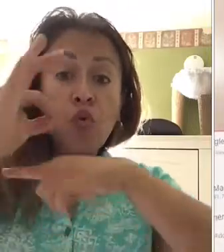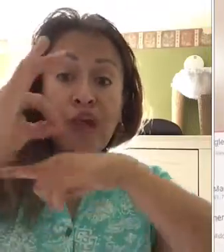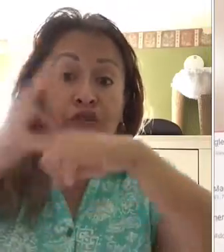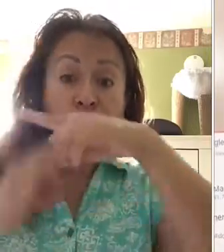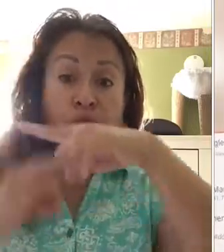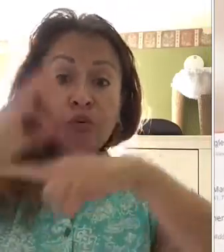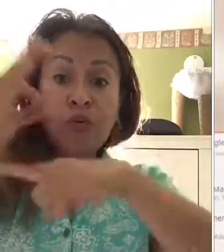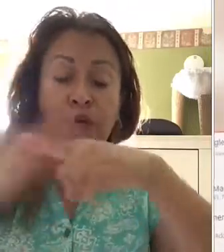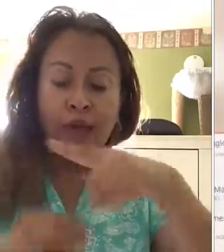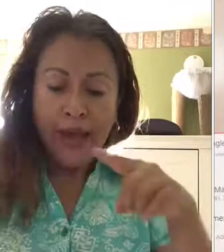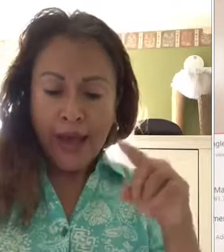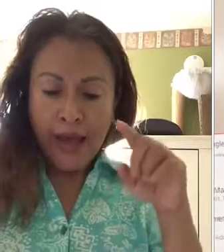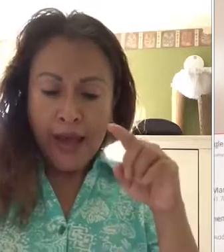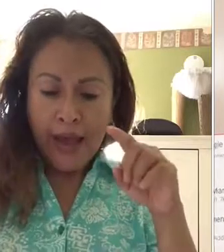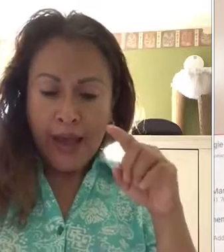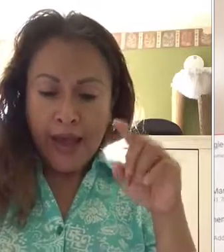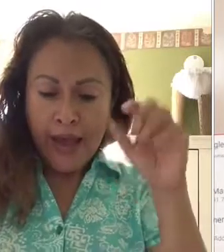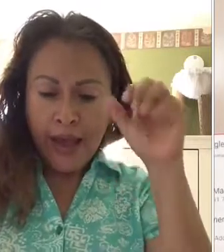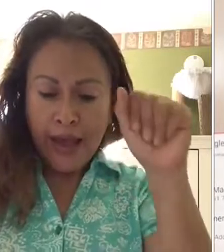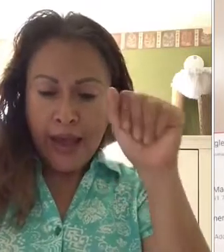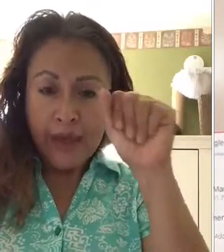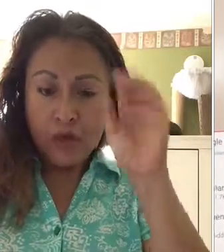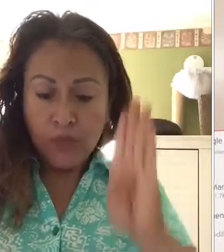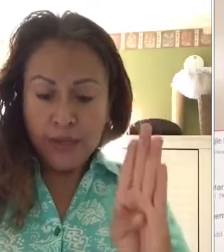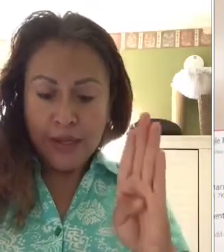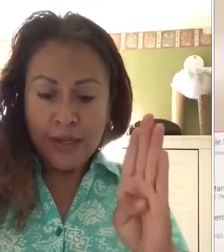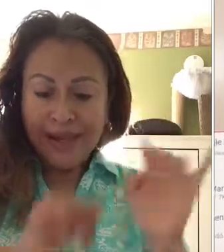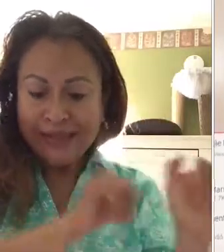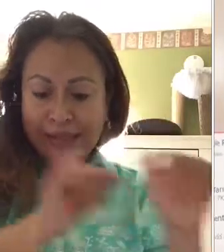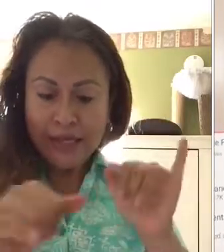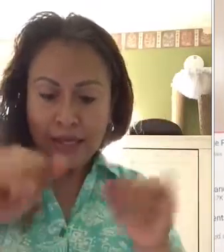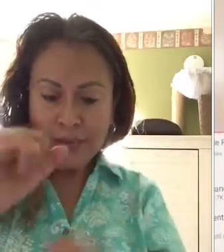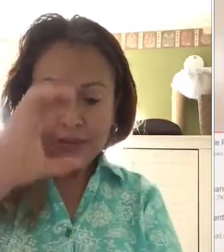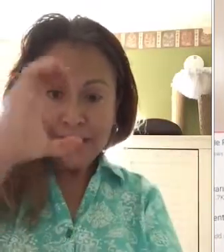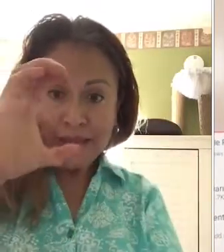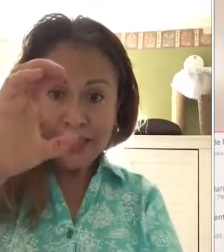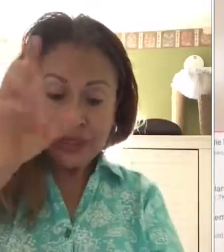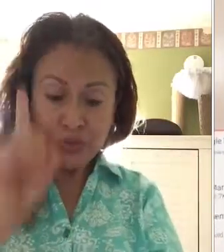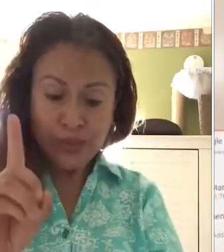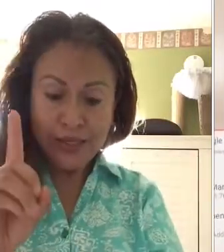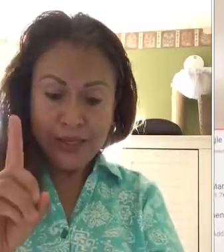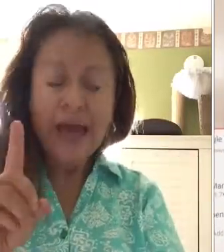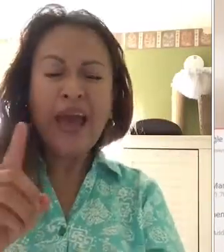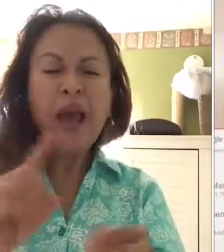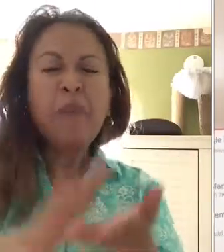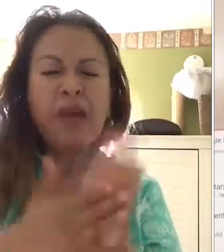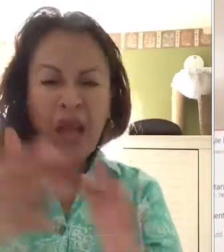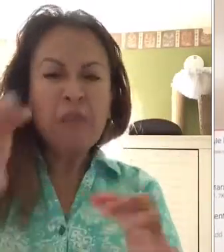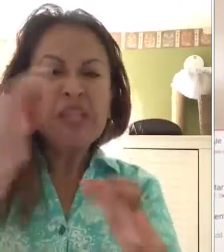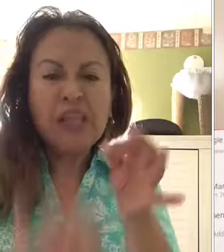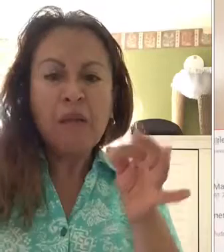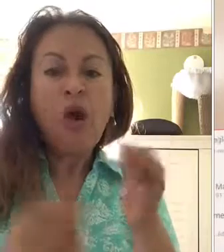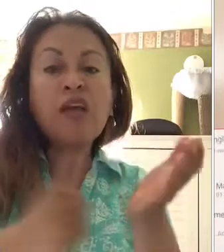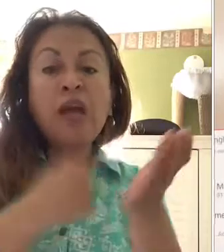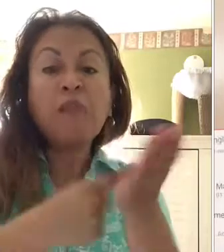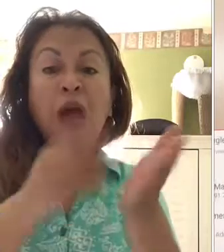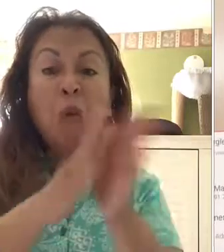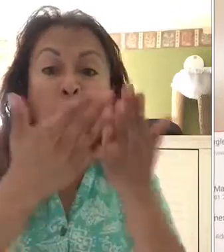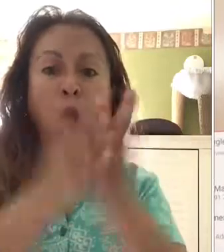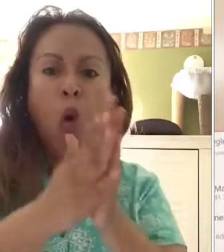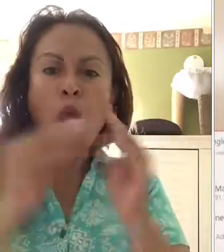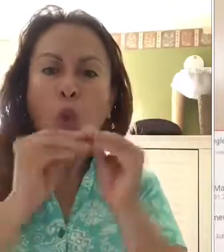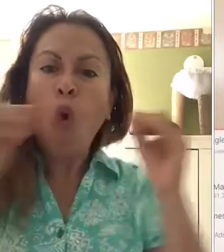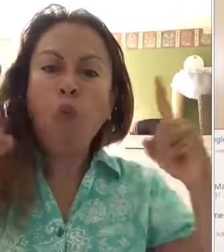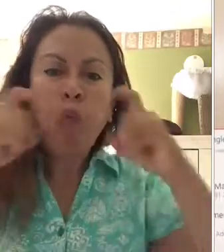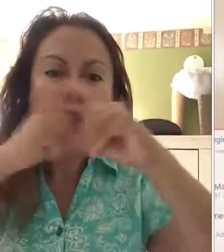ratio of A to B is the same as the ratio of C to D. So I've simplified it. Sometimes in textbooks they make it a little bit more complicated. So